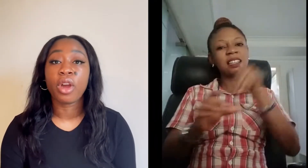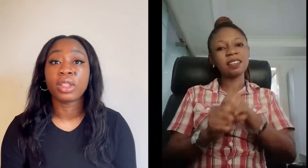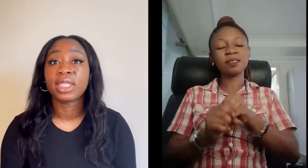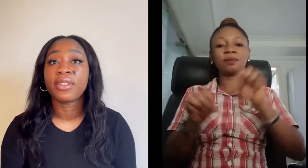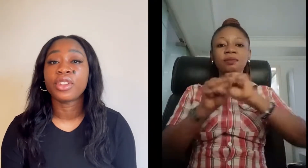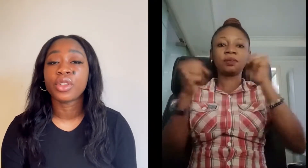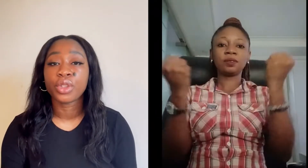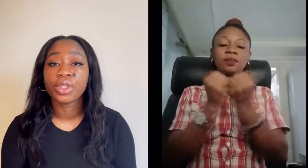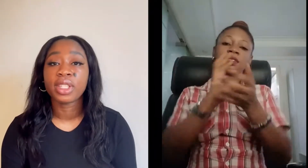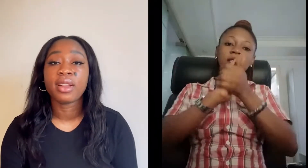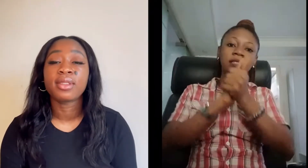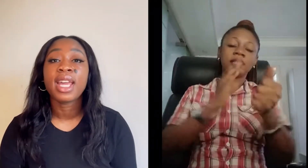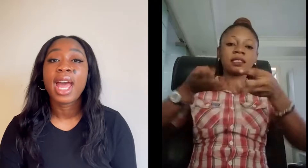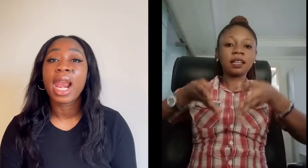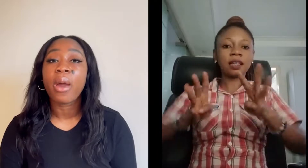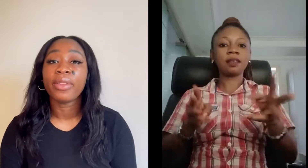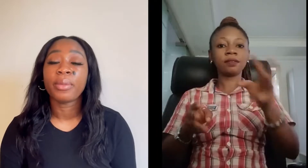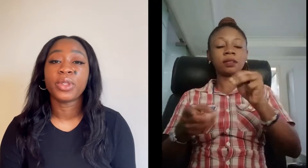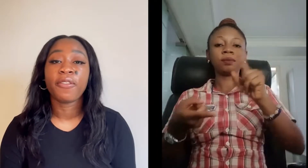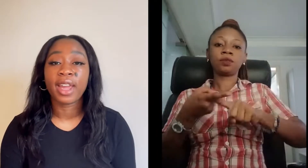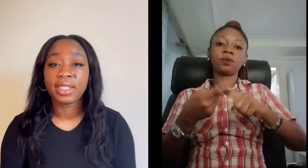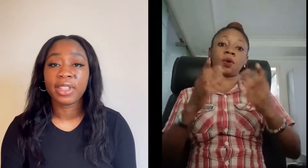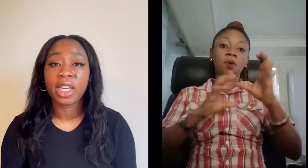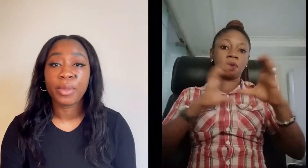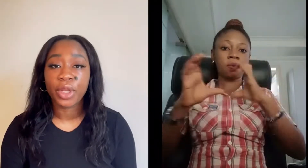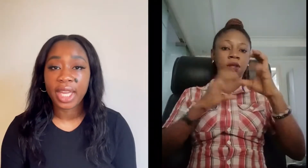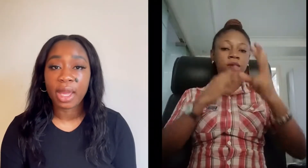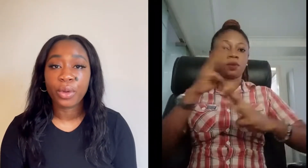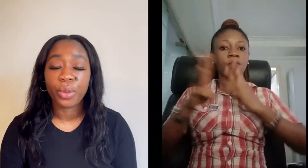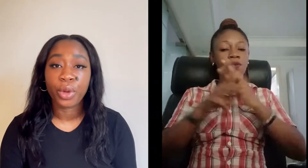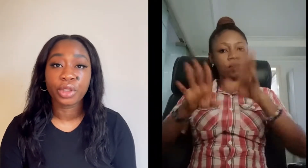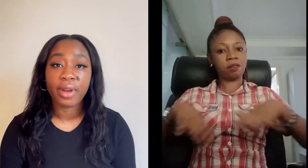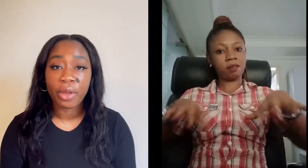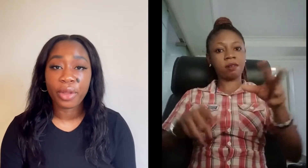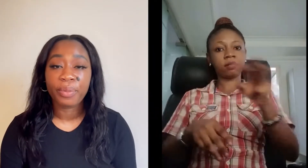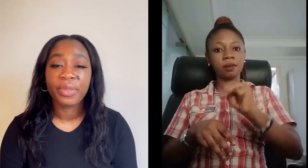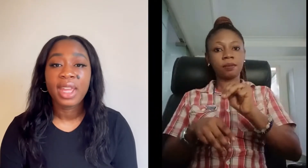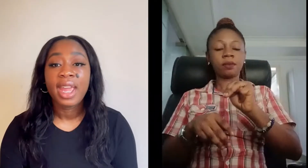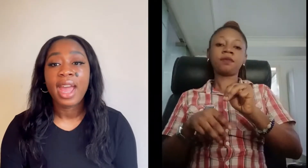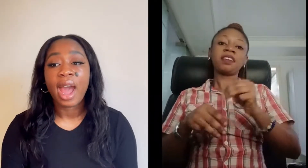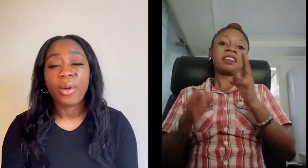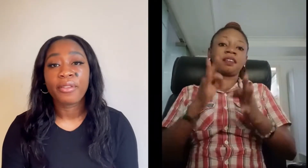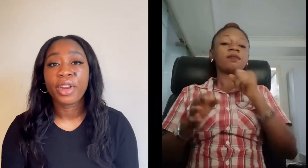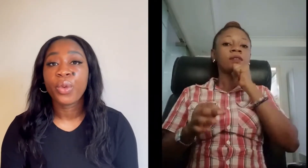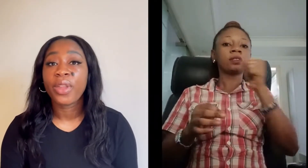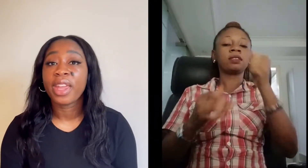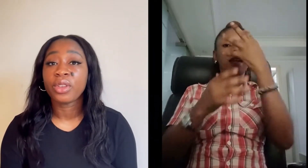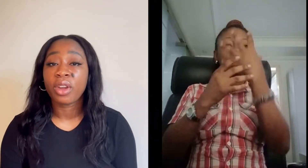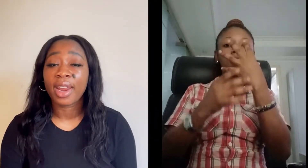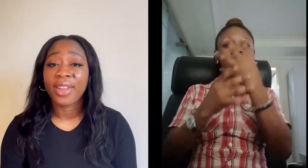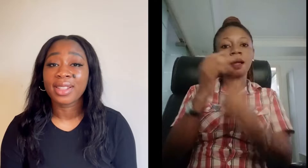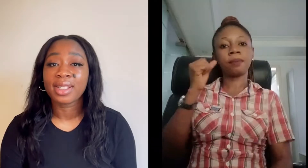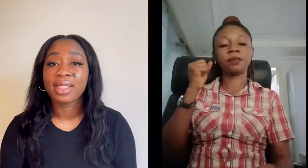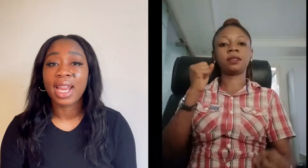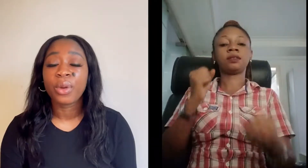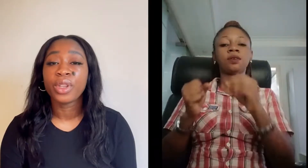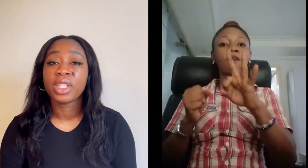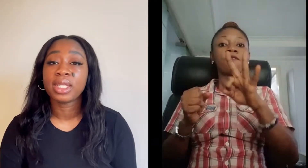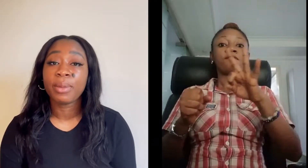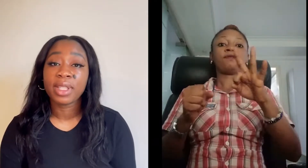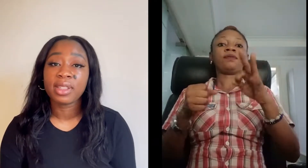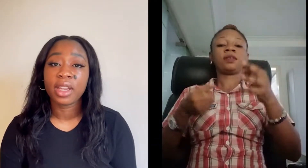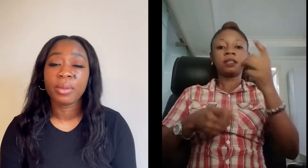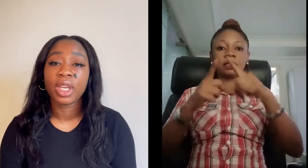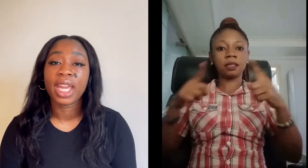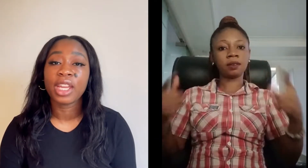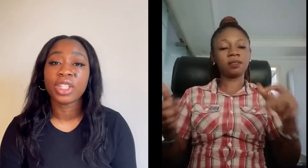improve their cognitive and social skills, allowing them to effectively communicate with the world around them. However, when they do not have access to language,